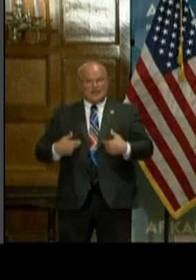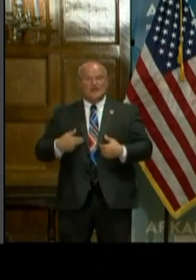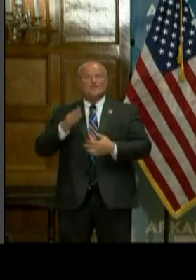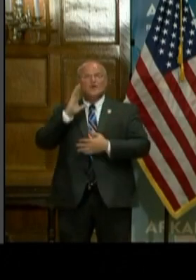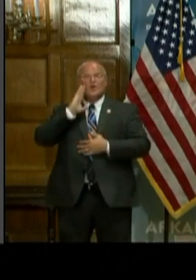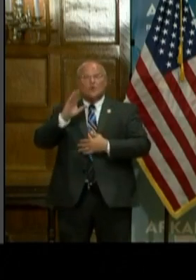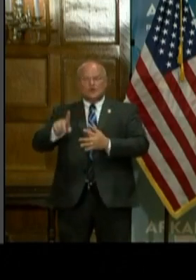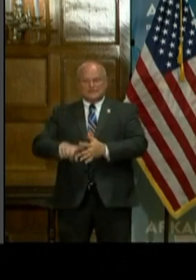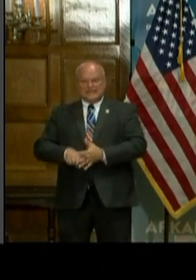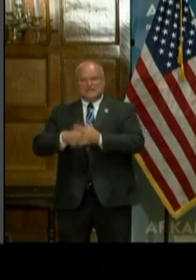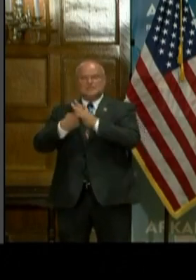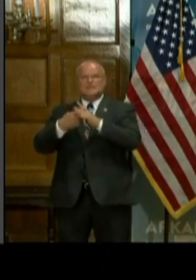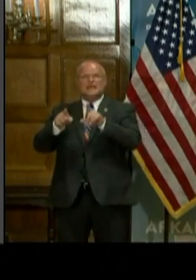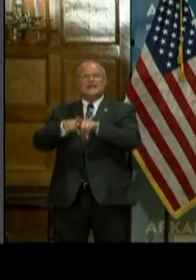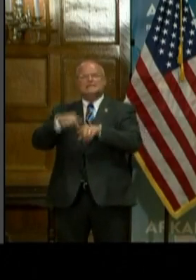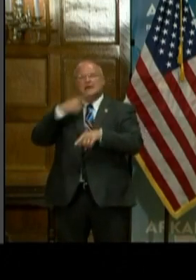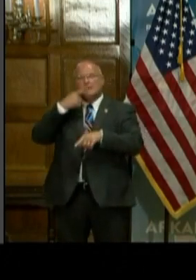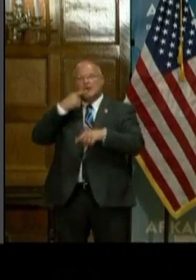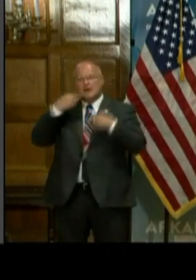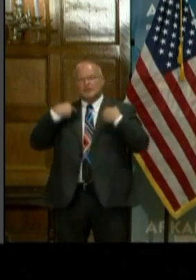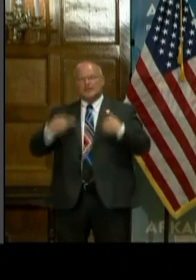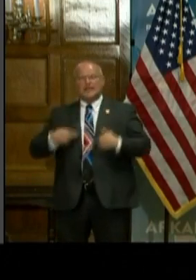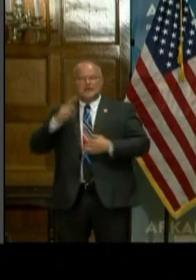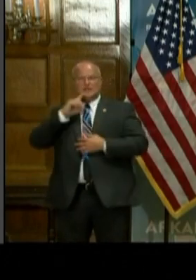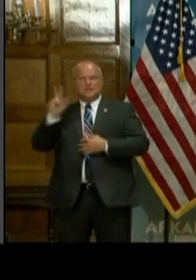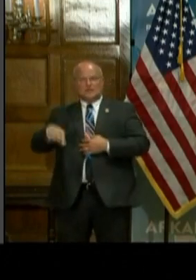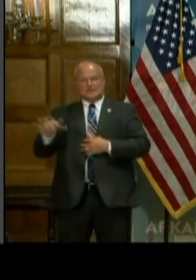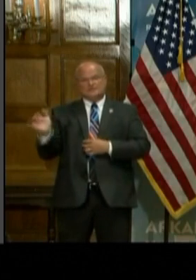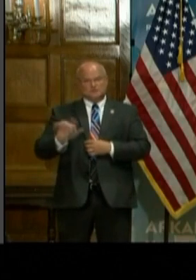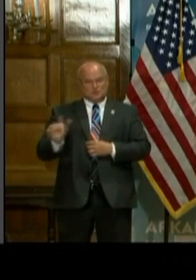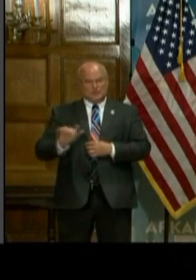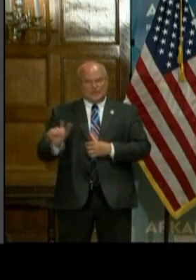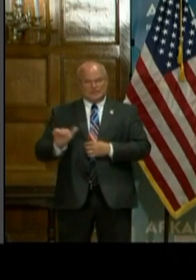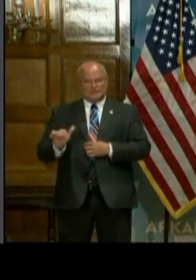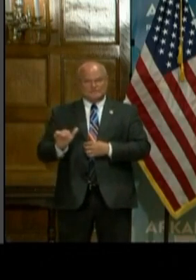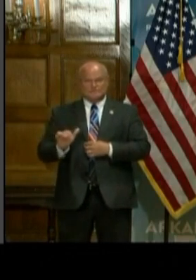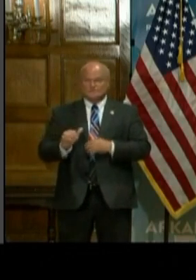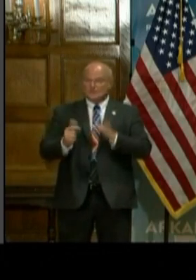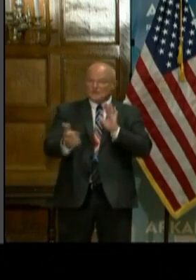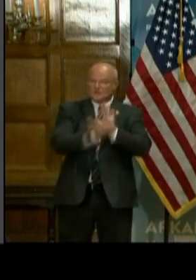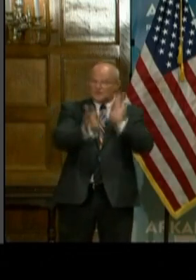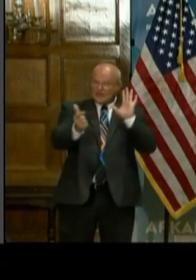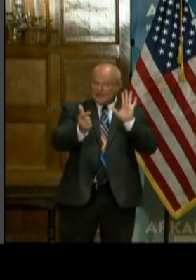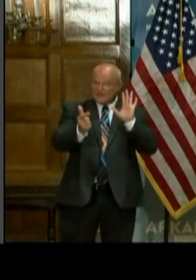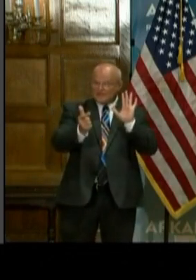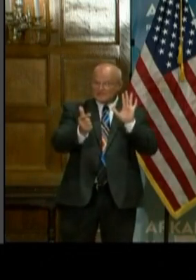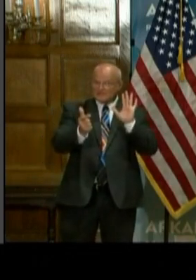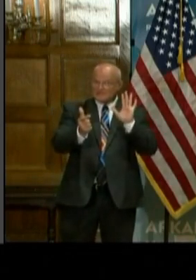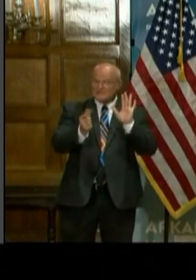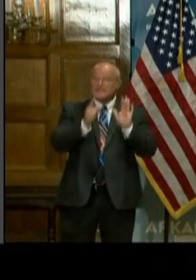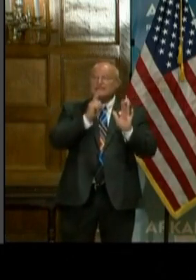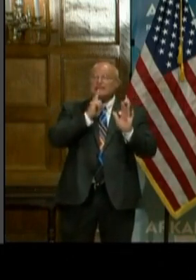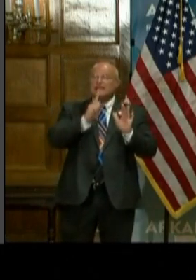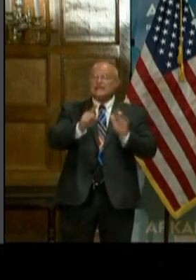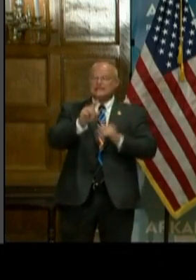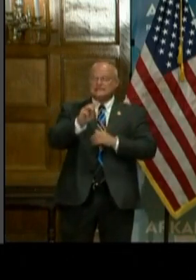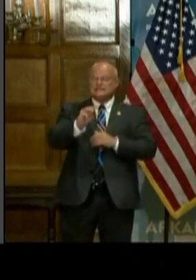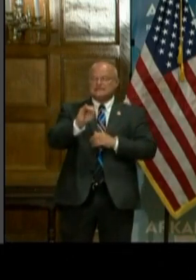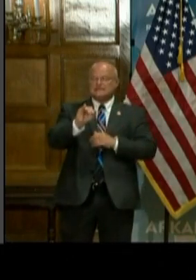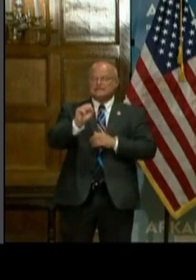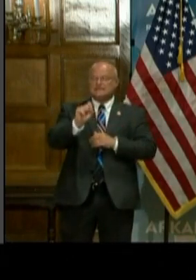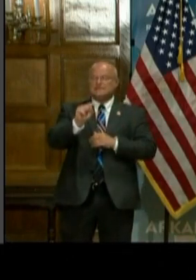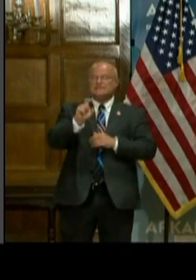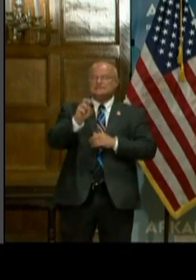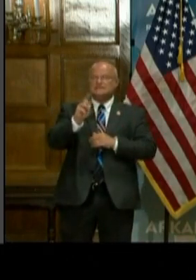will implement it as a public health directive as well. A violation of the directive is a misdemeanor